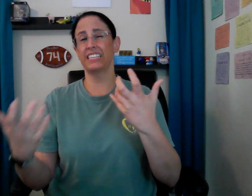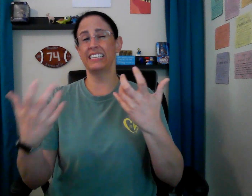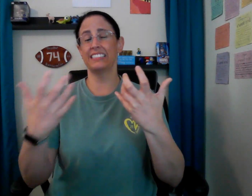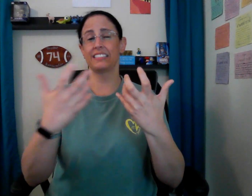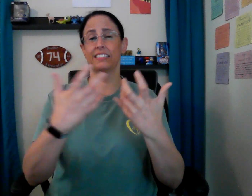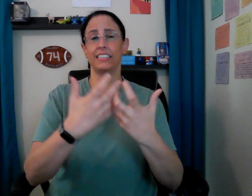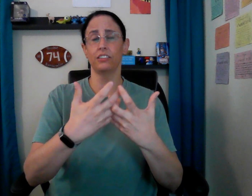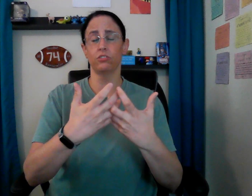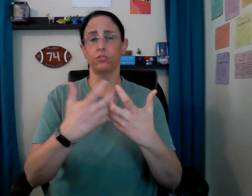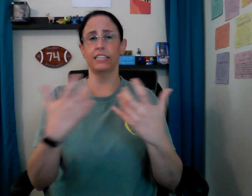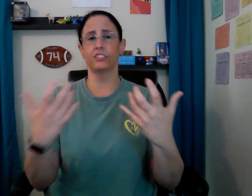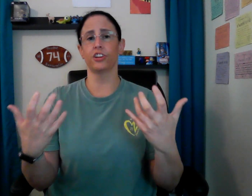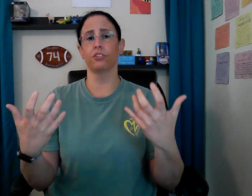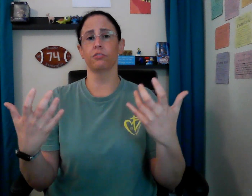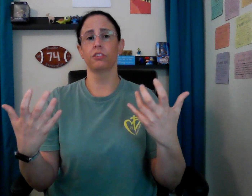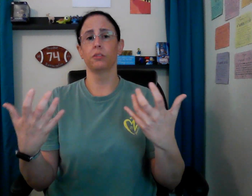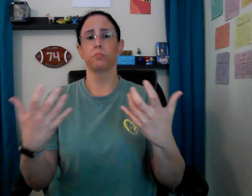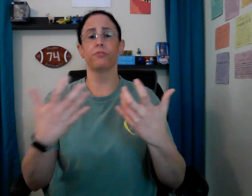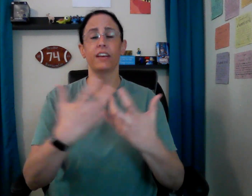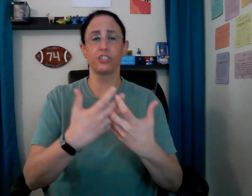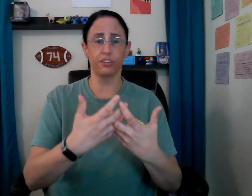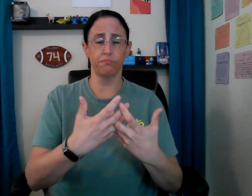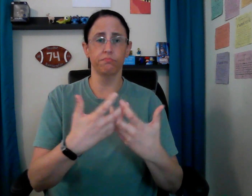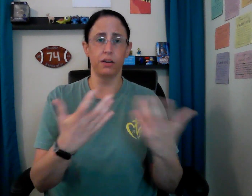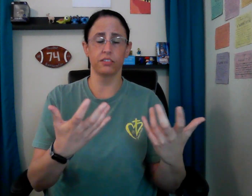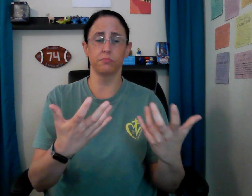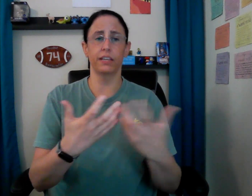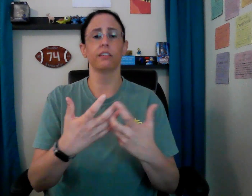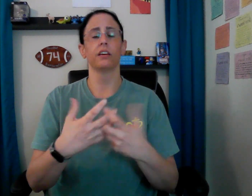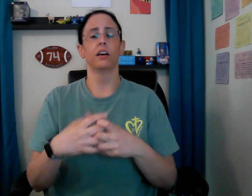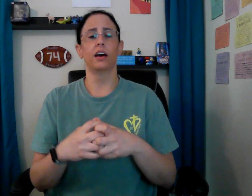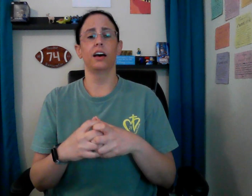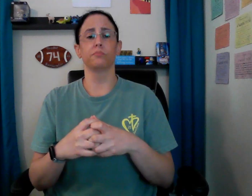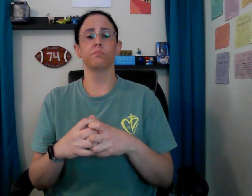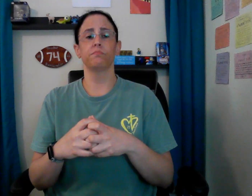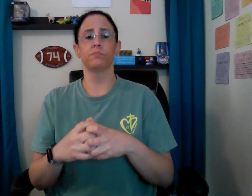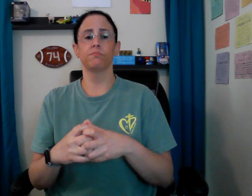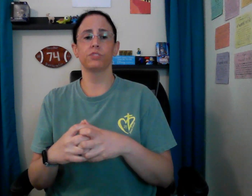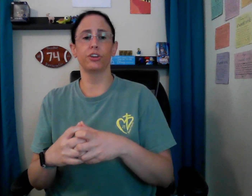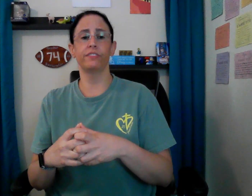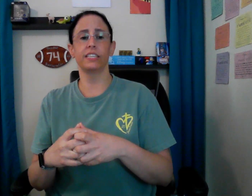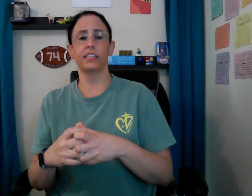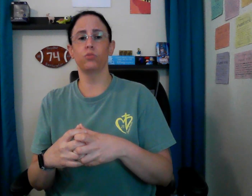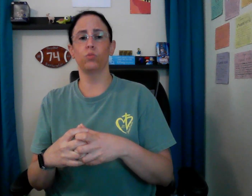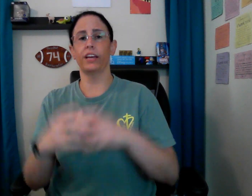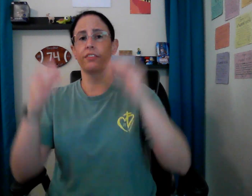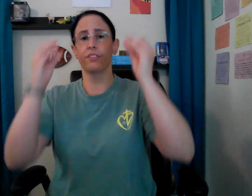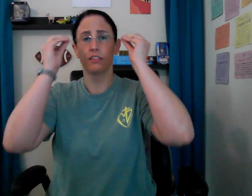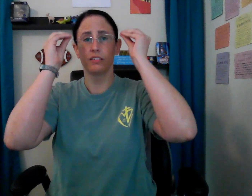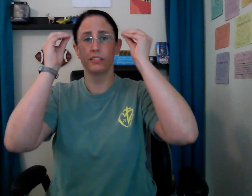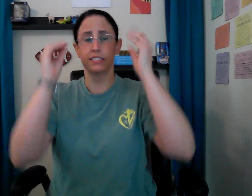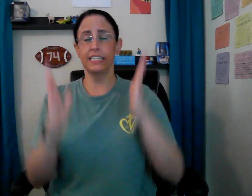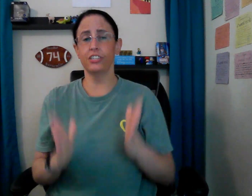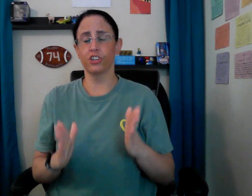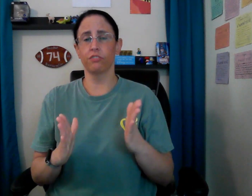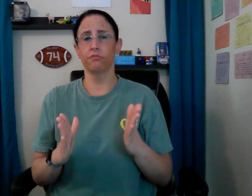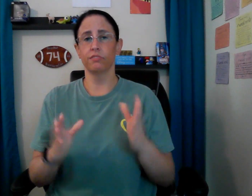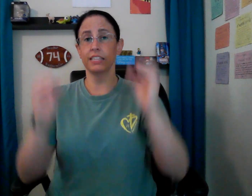is skilled. It's their profession, possibly. So you've seen it with teacher. This